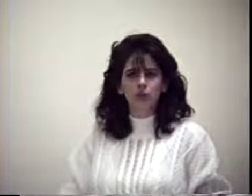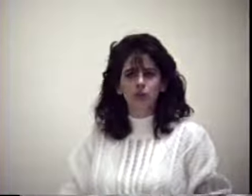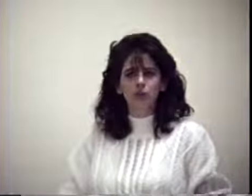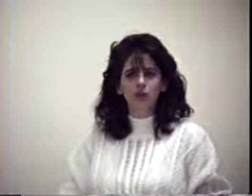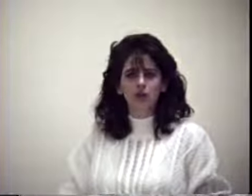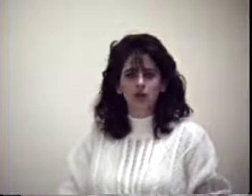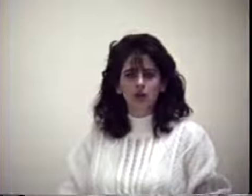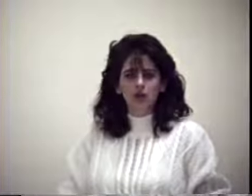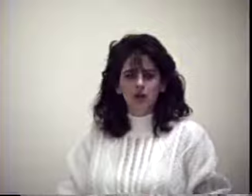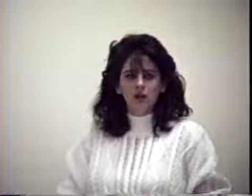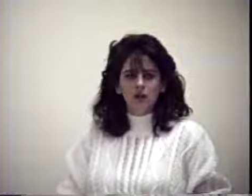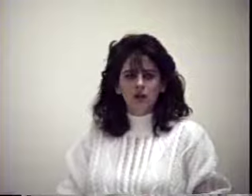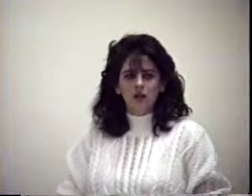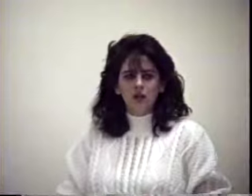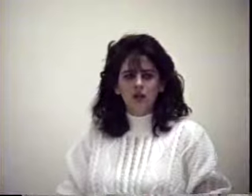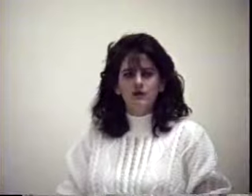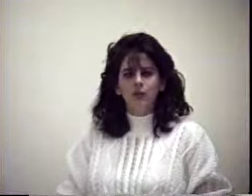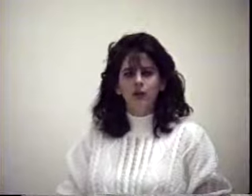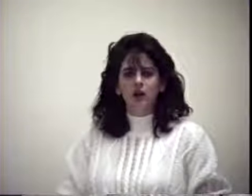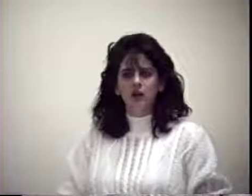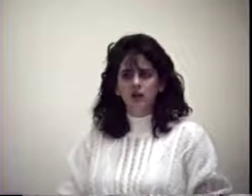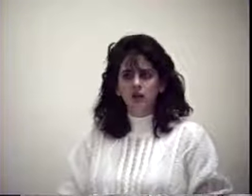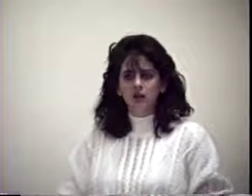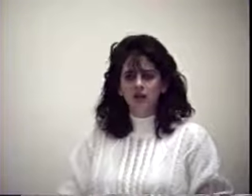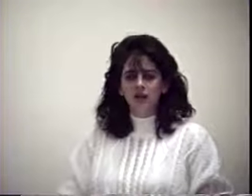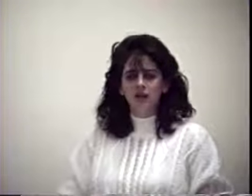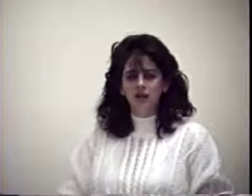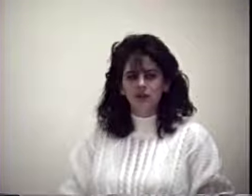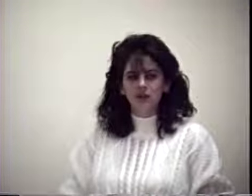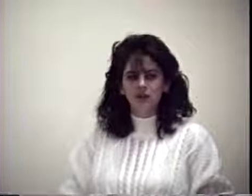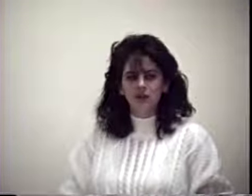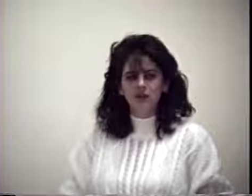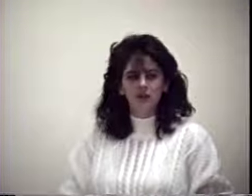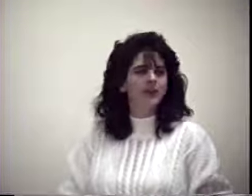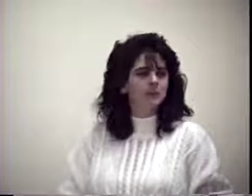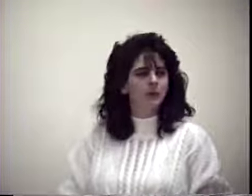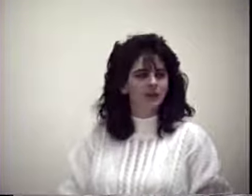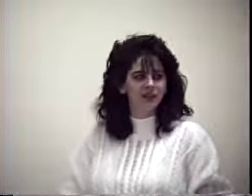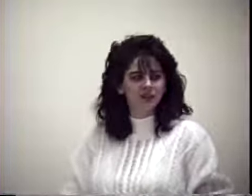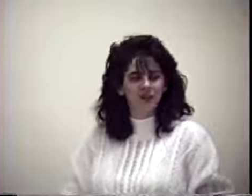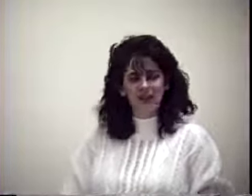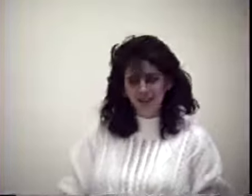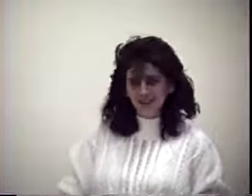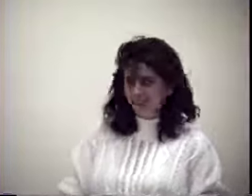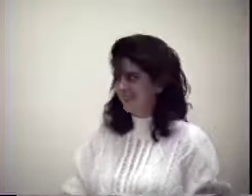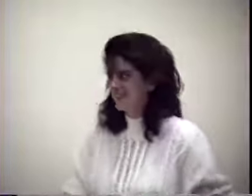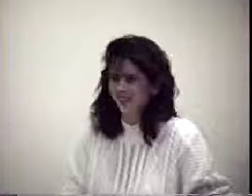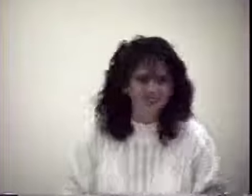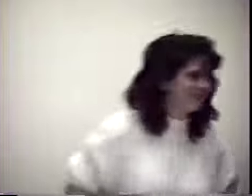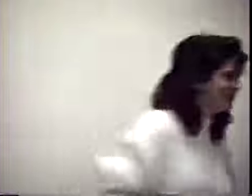beautiful and so real that it makes me want to learn more. I'll